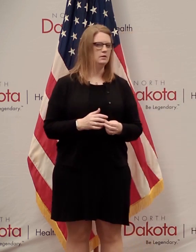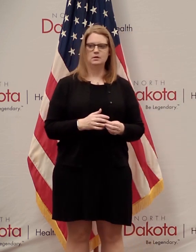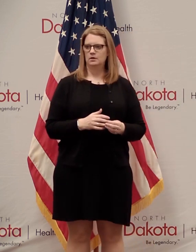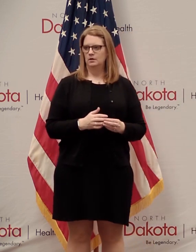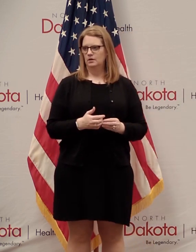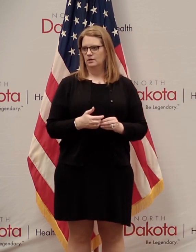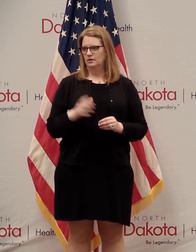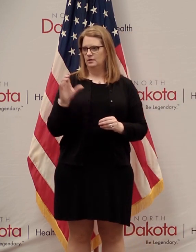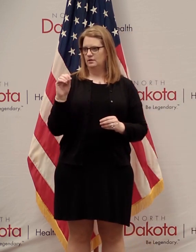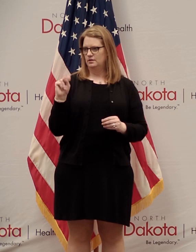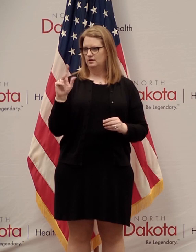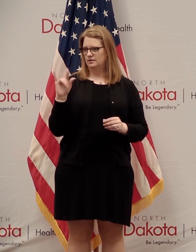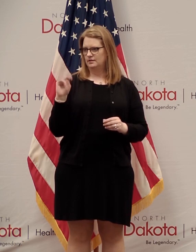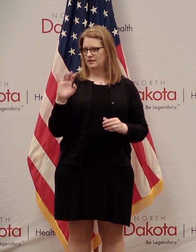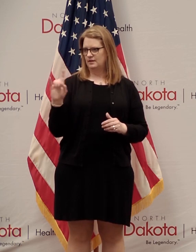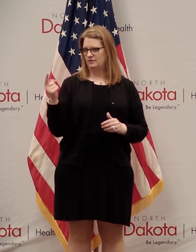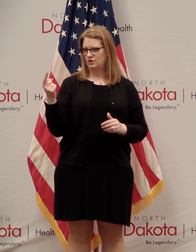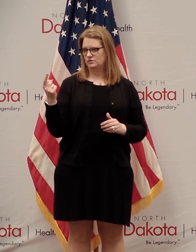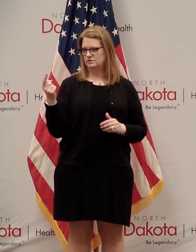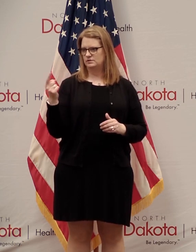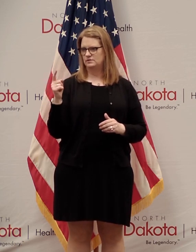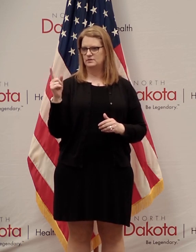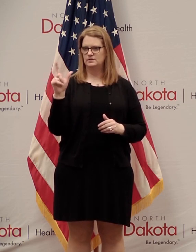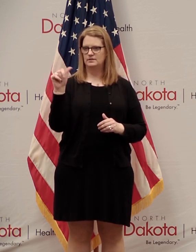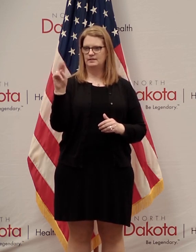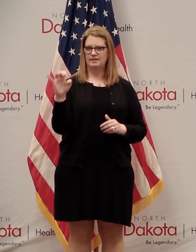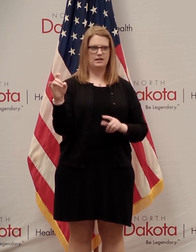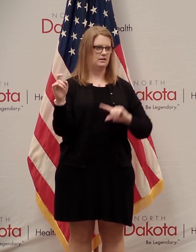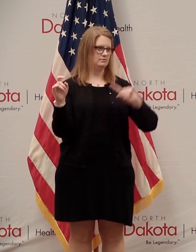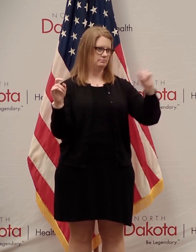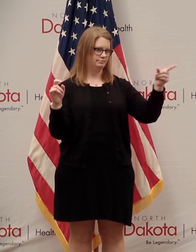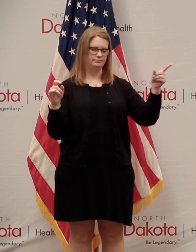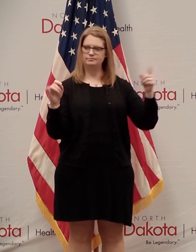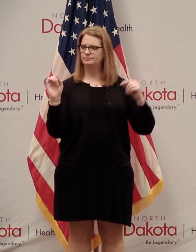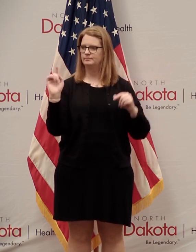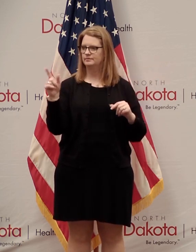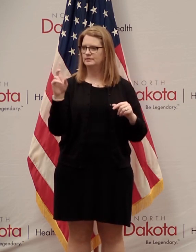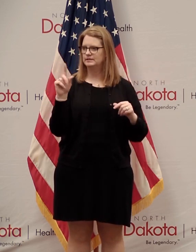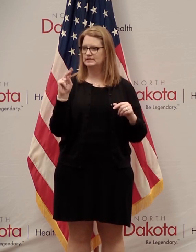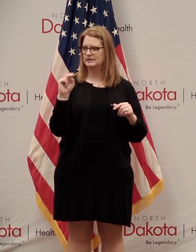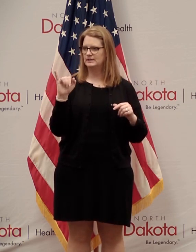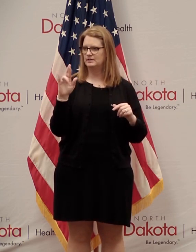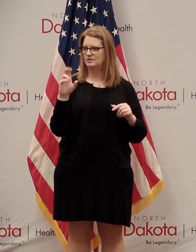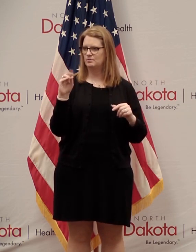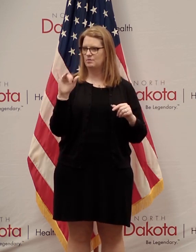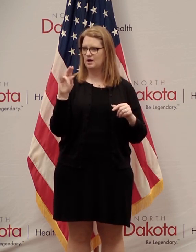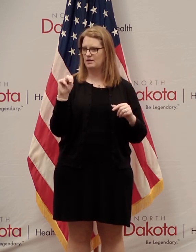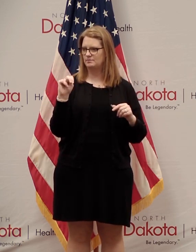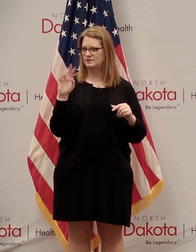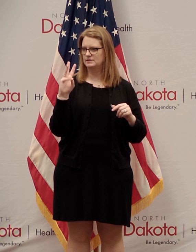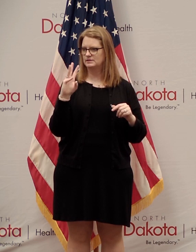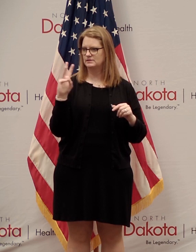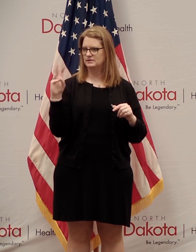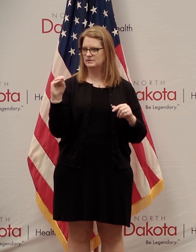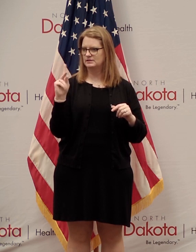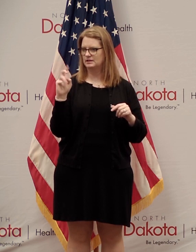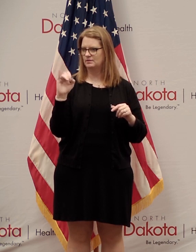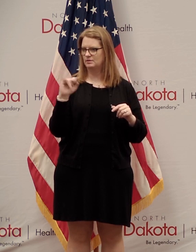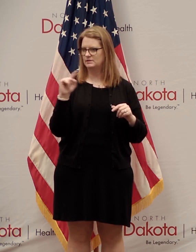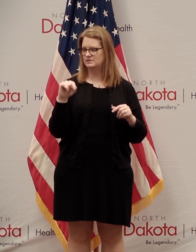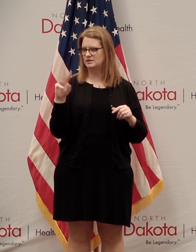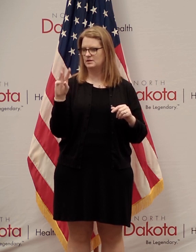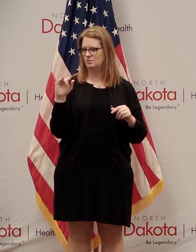We're going to again go online first, and then we'll go lane, and then we'll swing over this way. Robin Travers with 660 KYZ